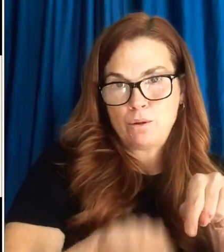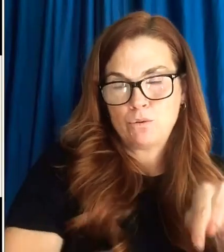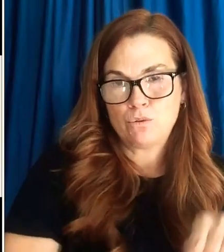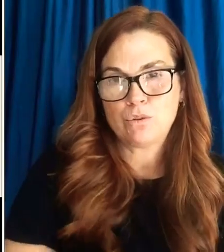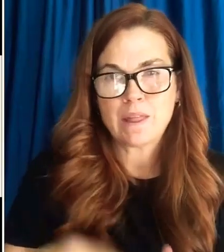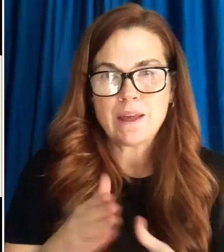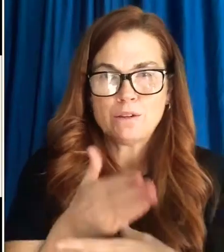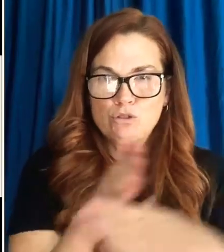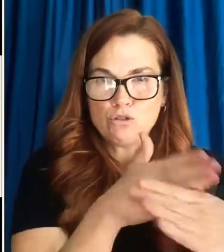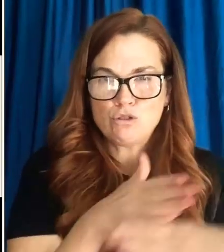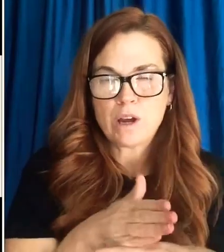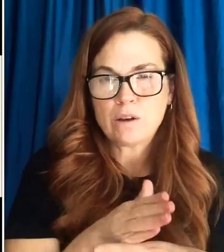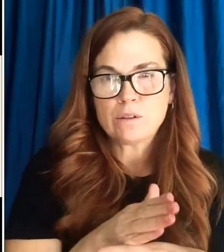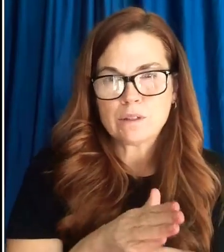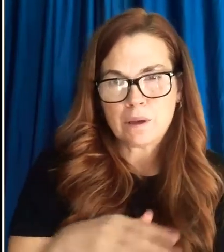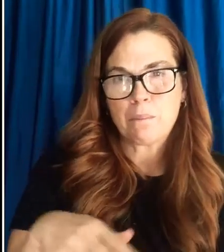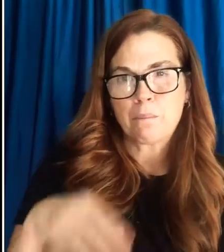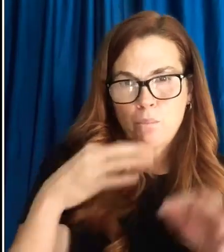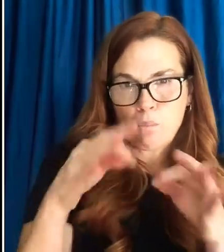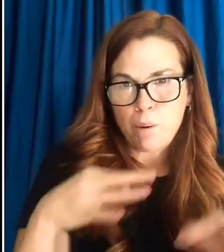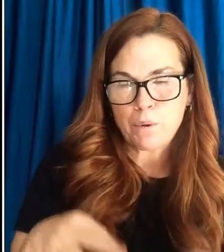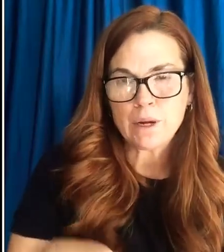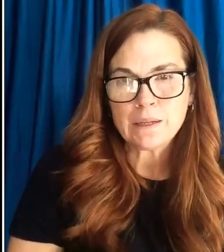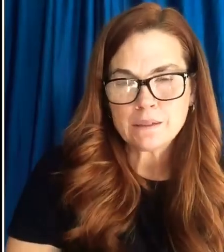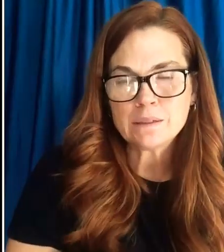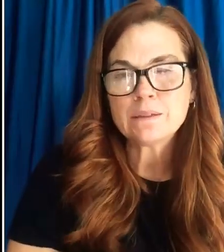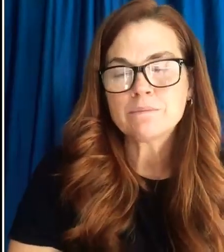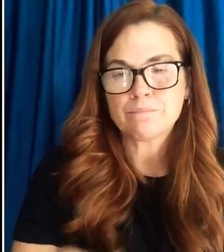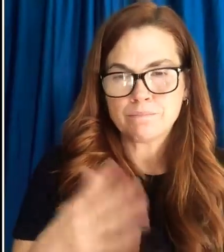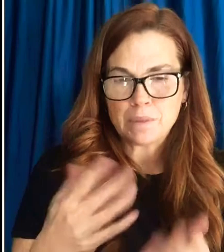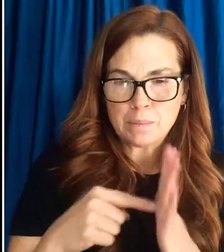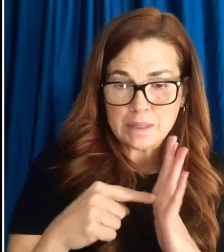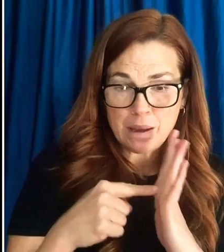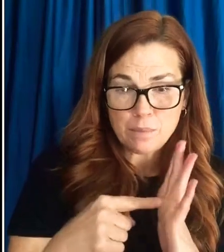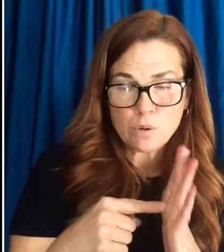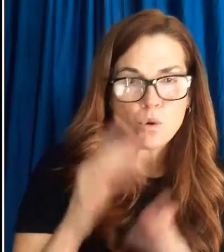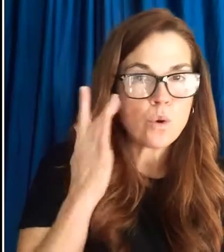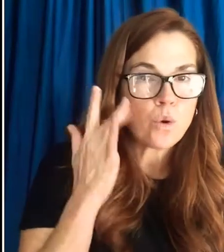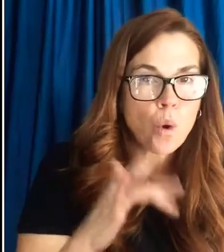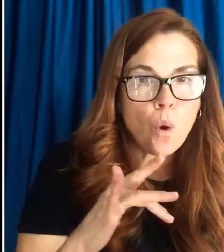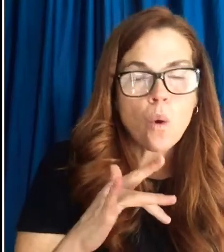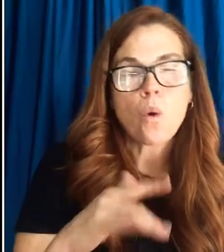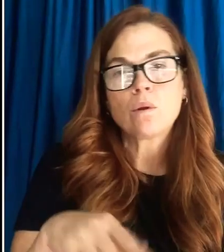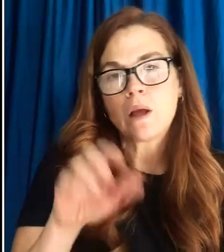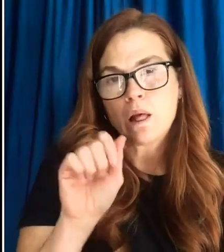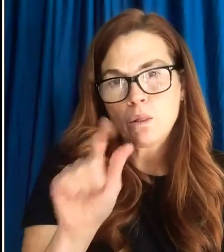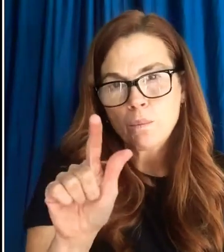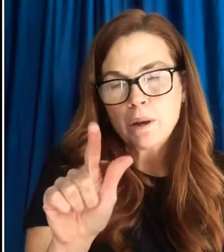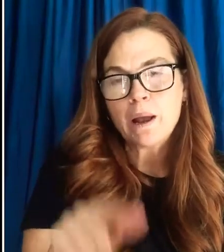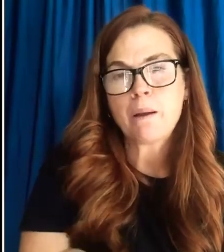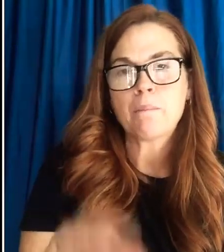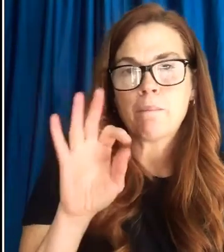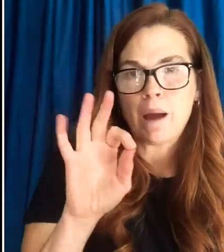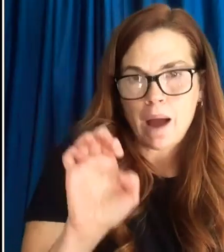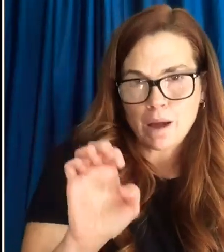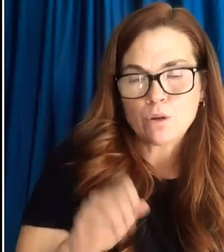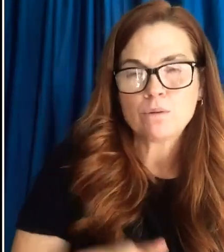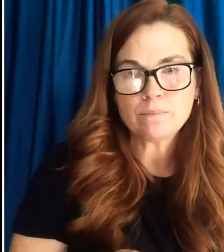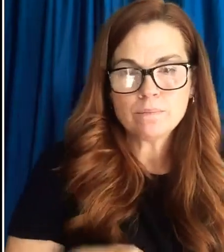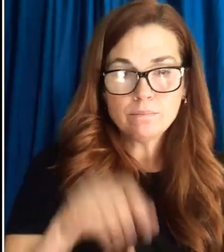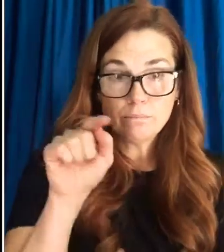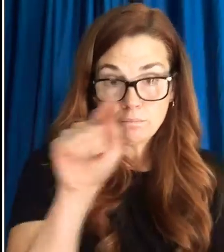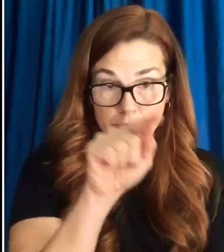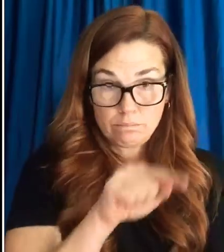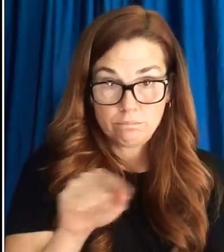really important physical properties. Some examples of metals are gold, copper, aluminum, and iron. These metals